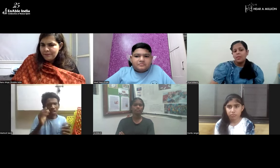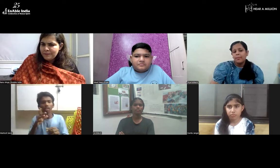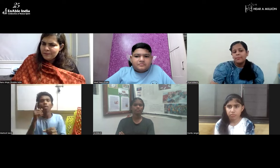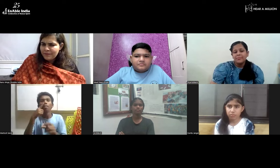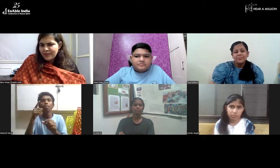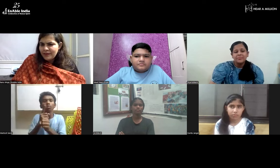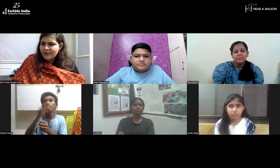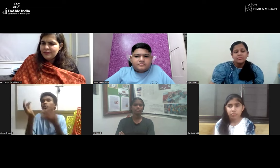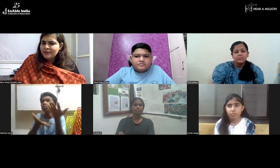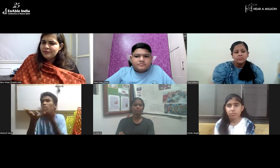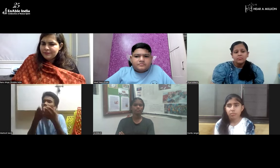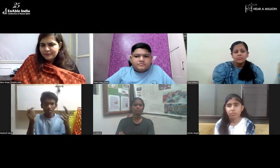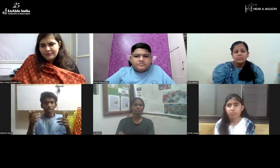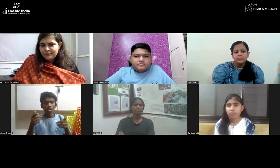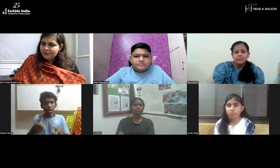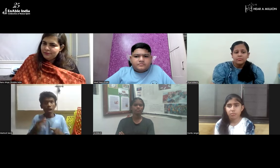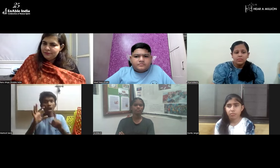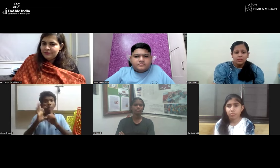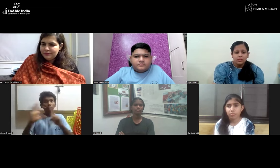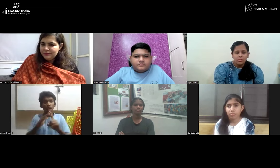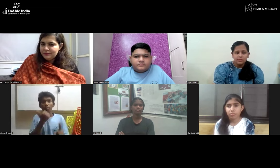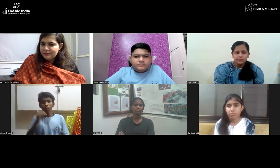Okay, good. Thank you. We are done with the questions.